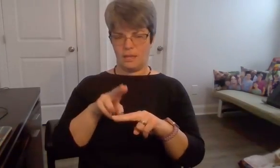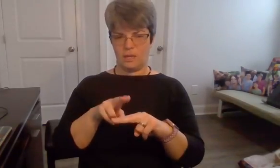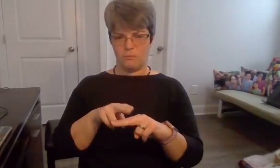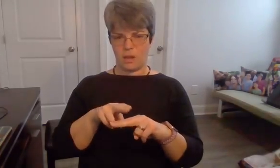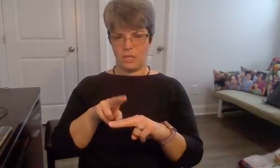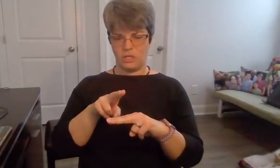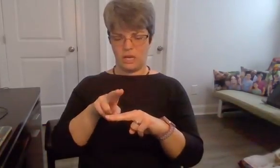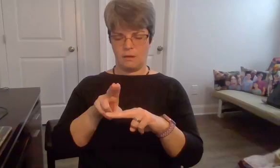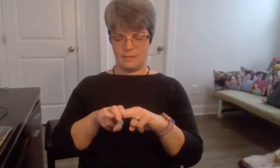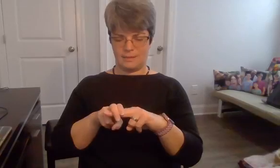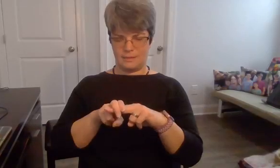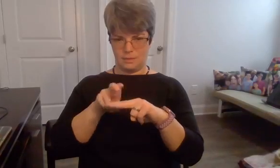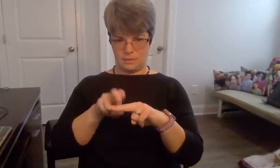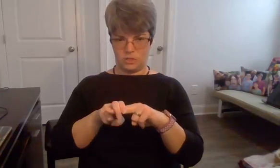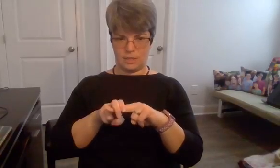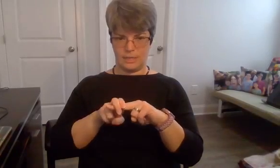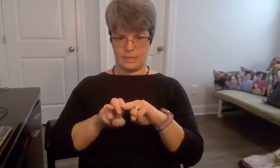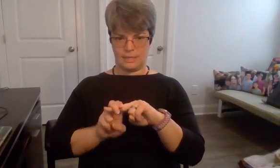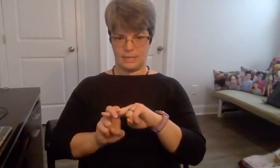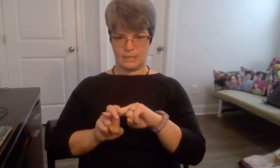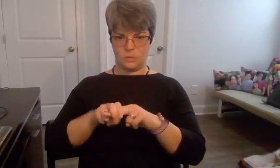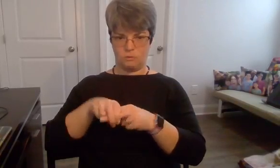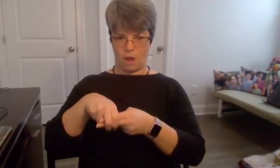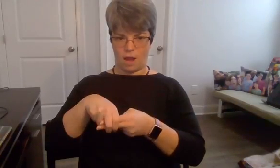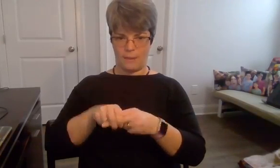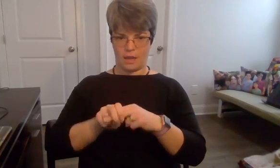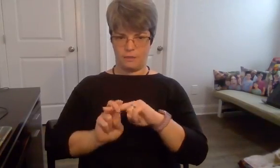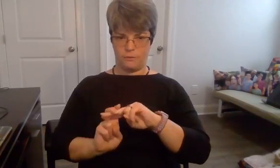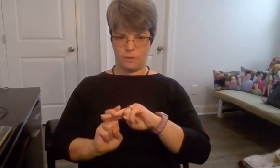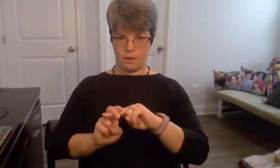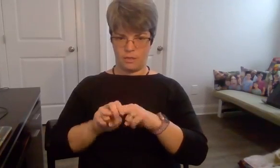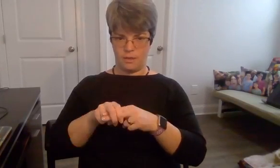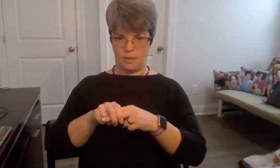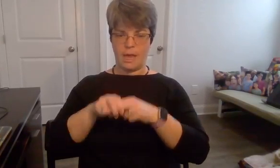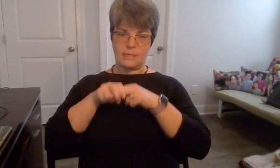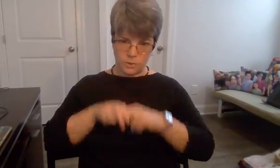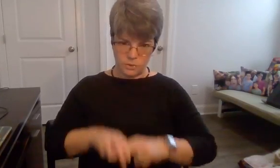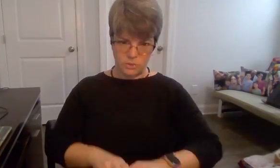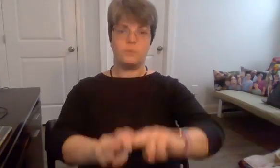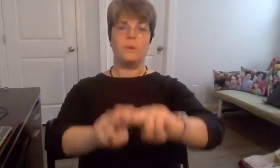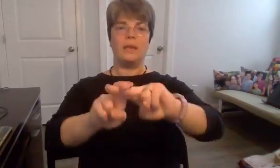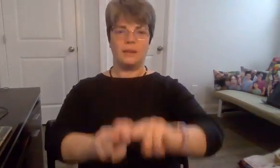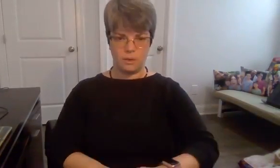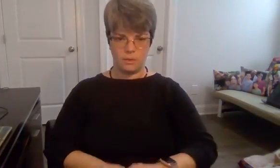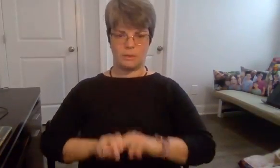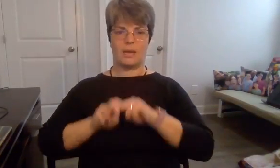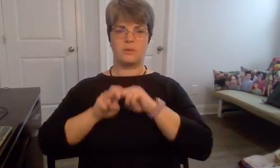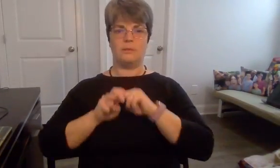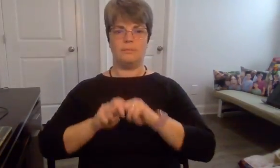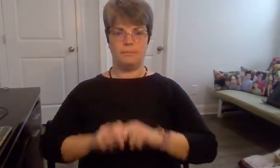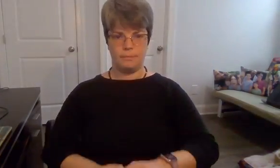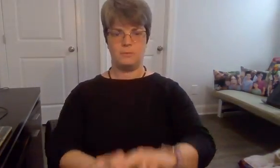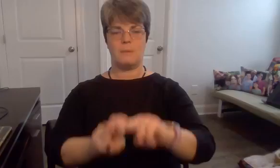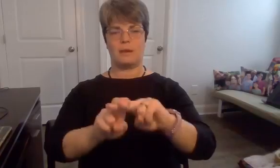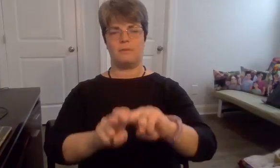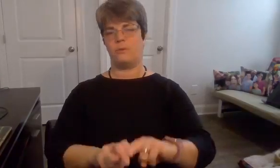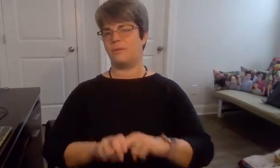in a rocking chair, it's just like sit, except you rock back and forth, as opposed to swinging that actually moves back and forth. Does